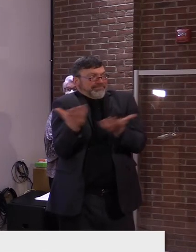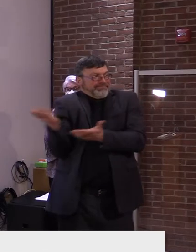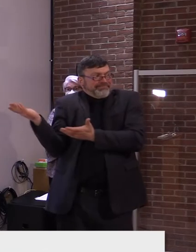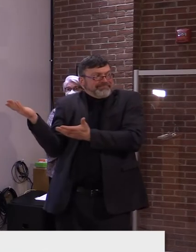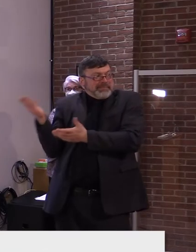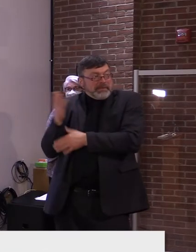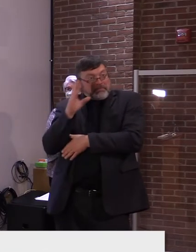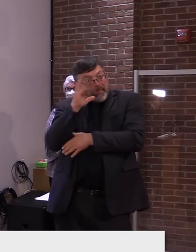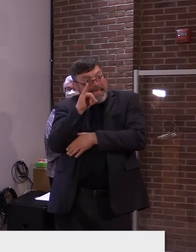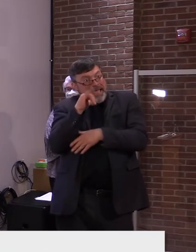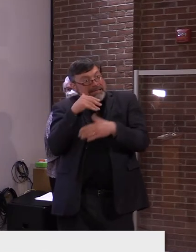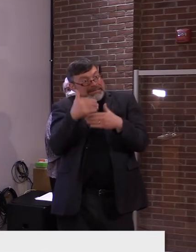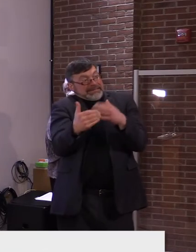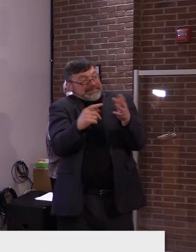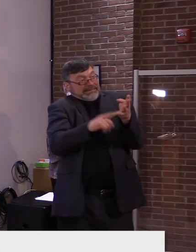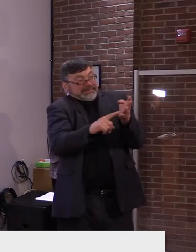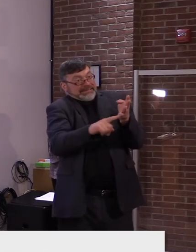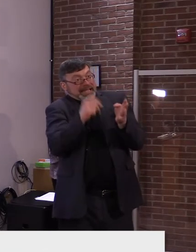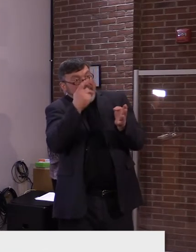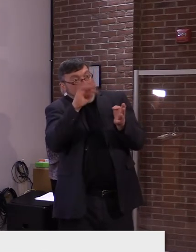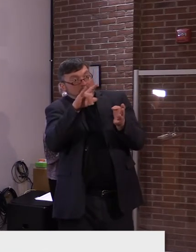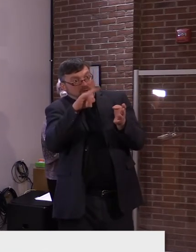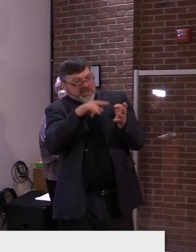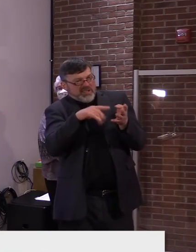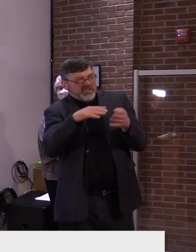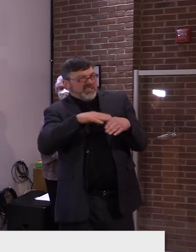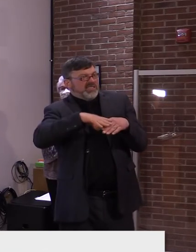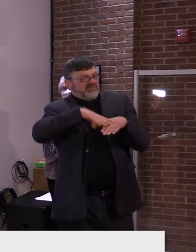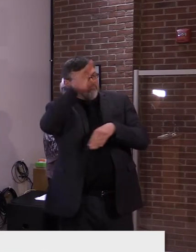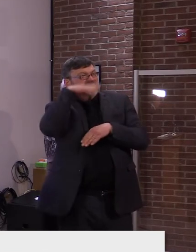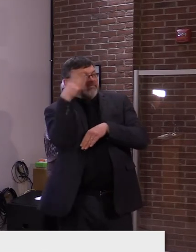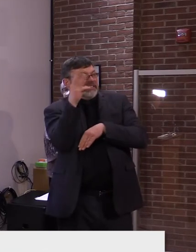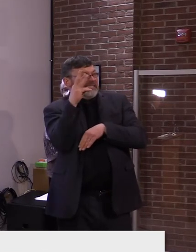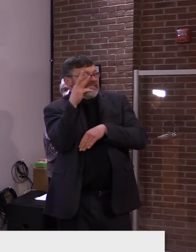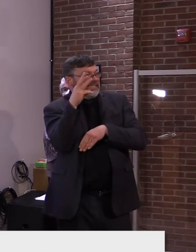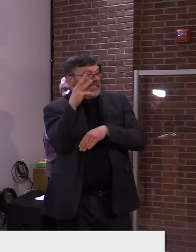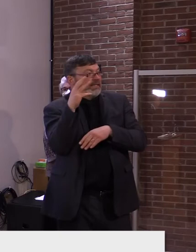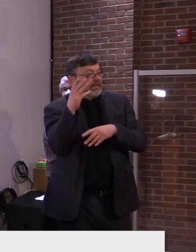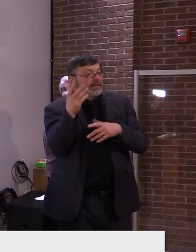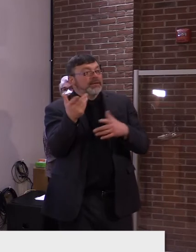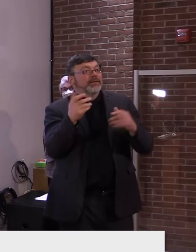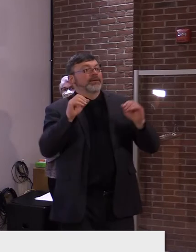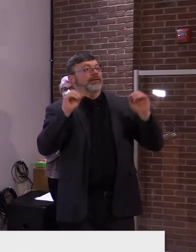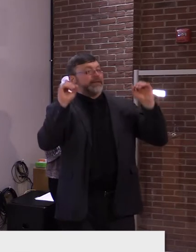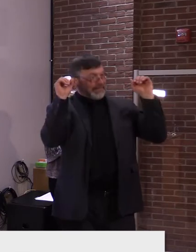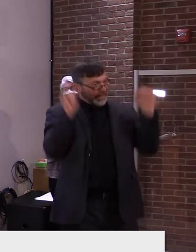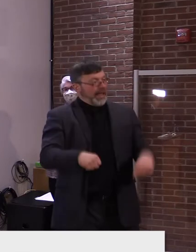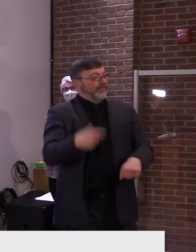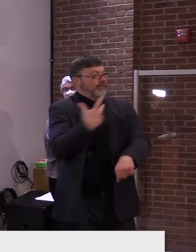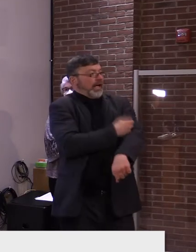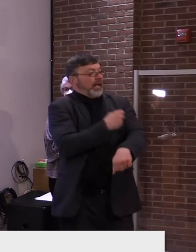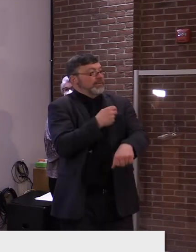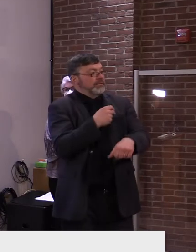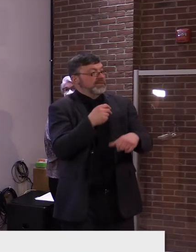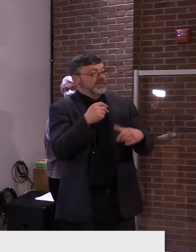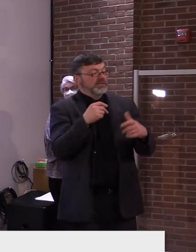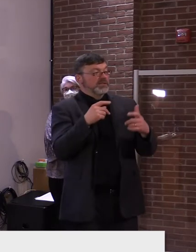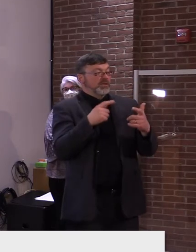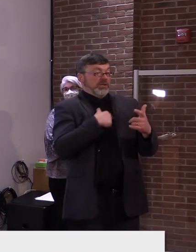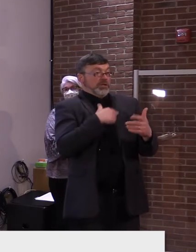get signed up by 1 month from today, April 19th. And we're well on our way, I believe, to